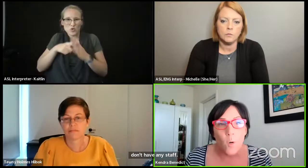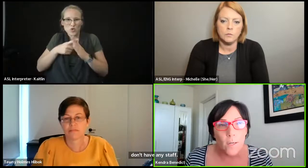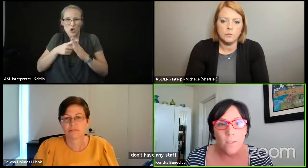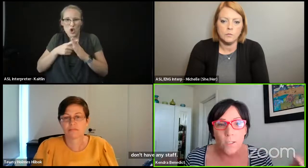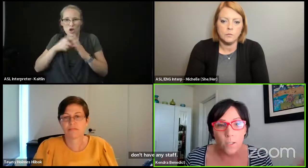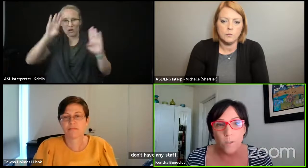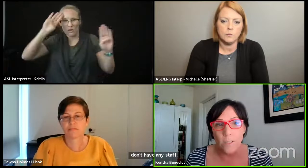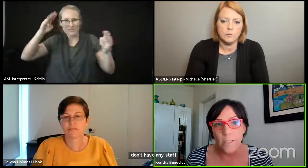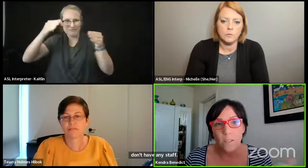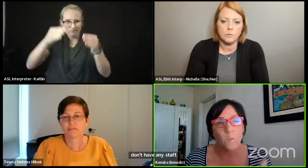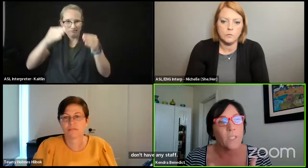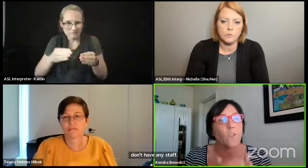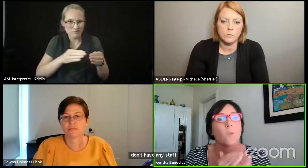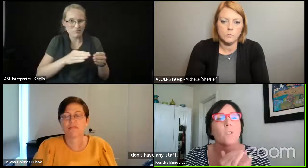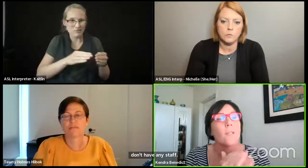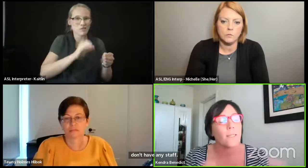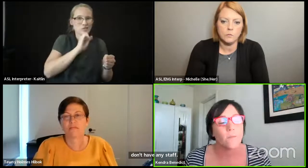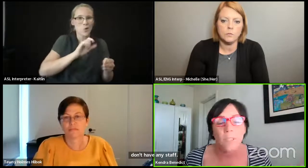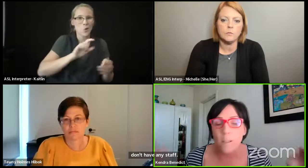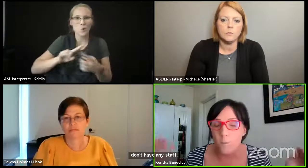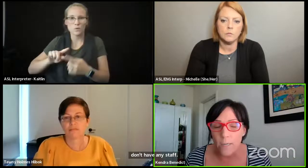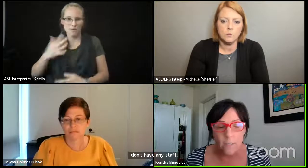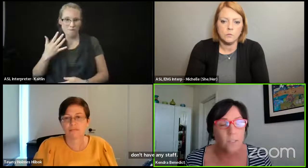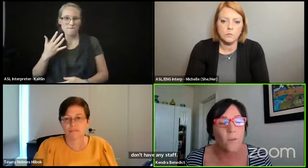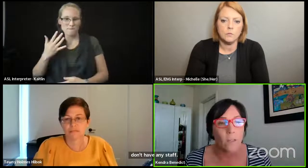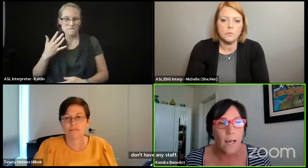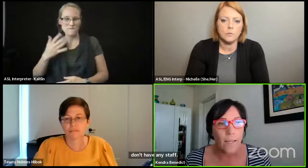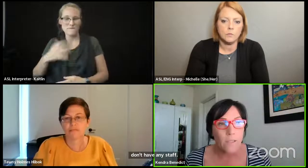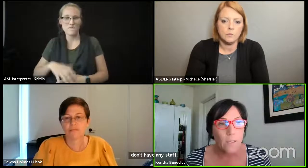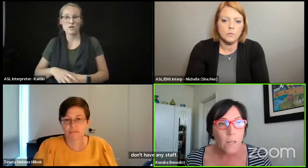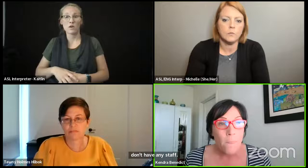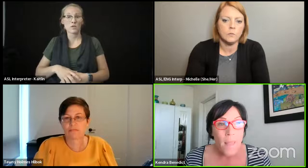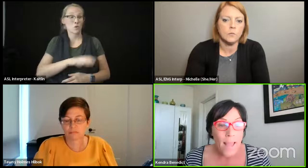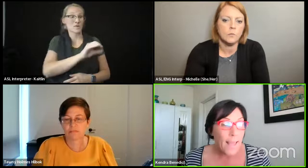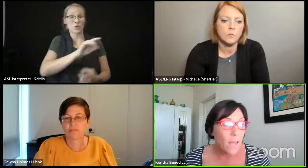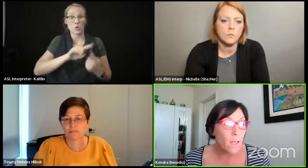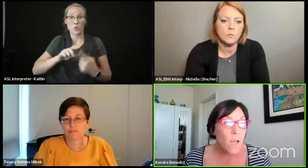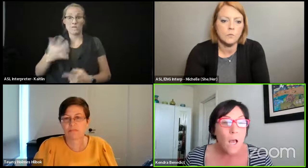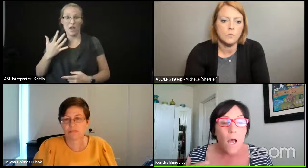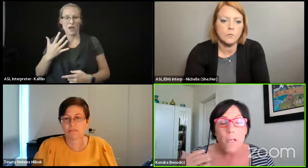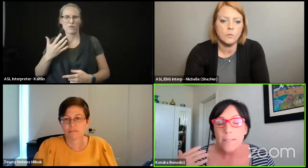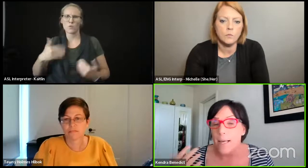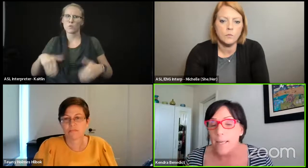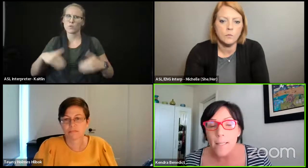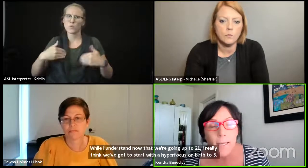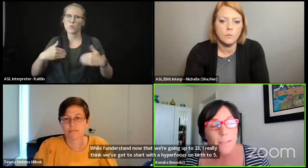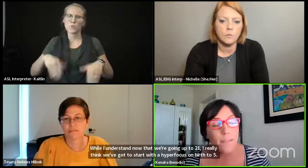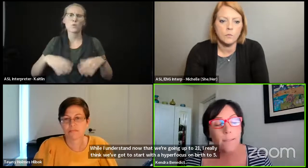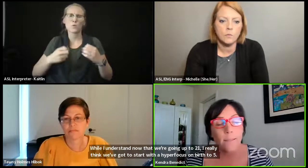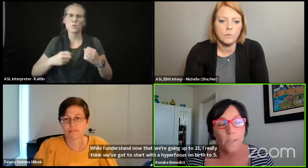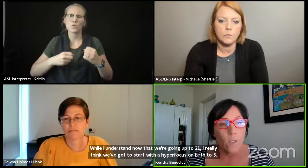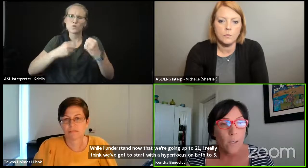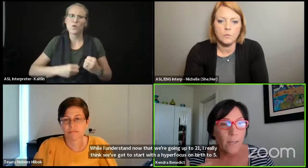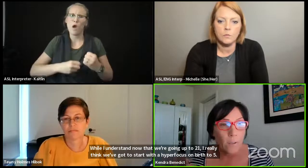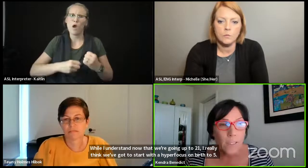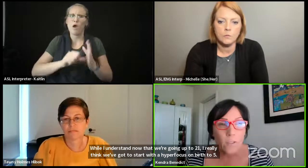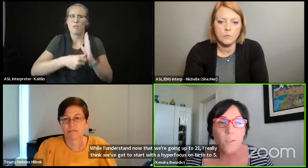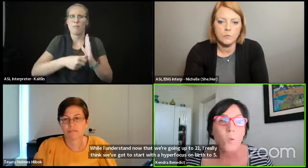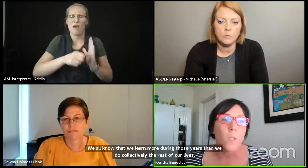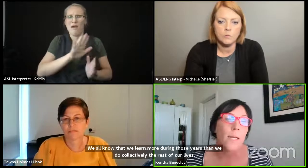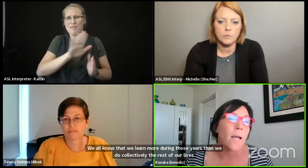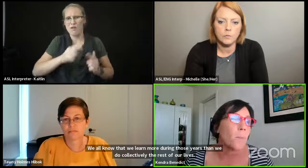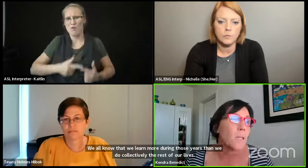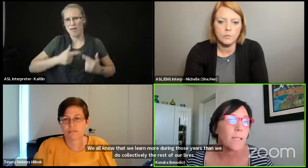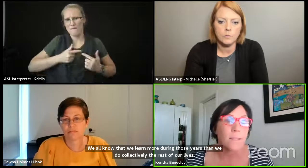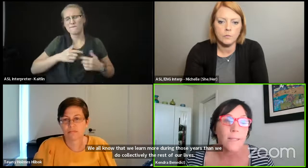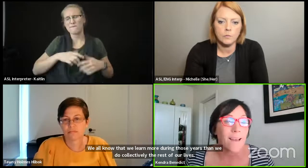learn more during those years than we do collectively the rest of our lives. And assigned classes, you know, in elementary